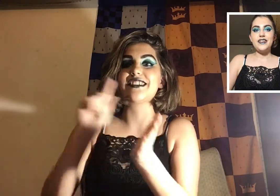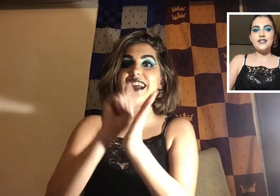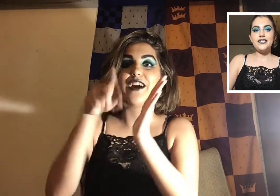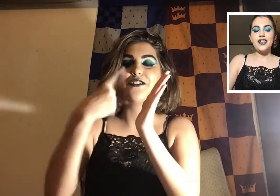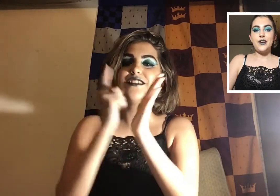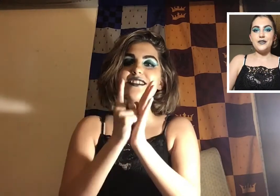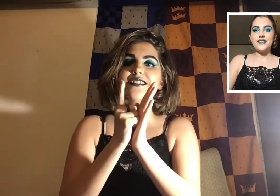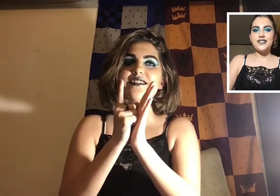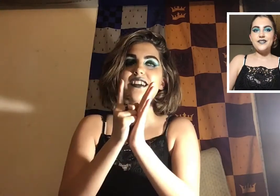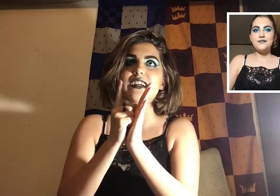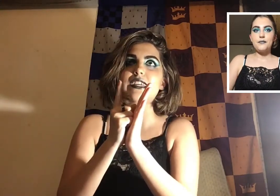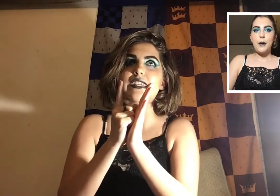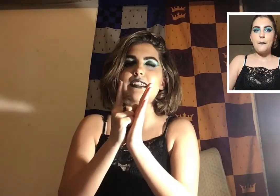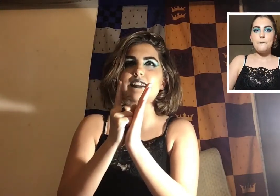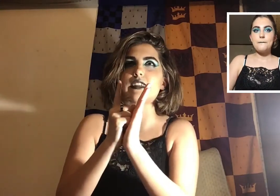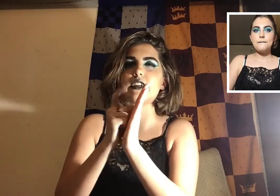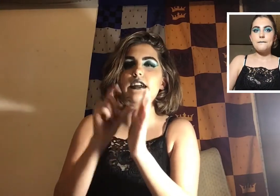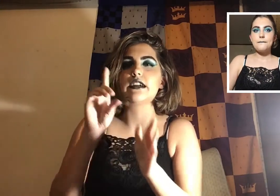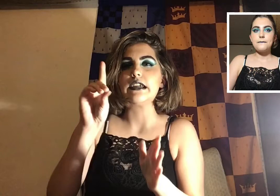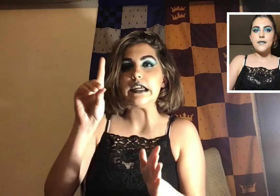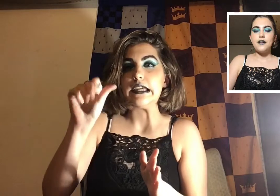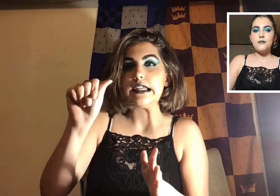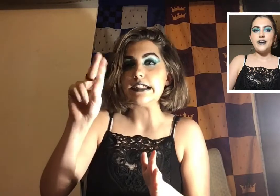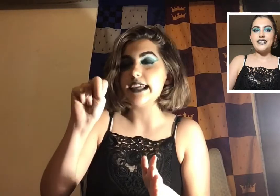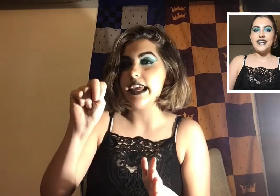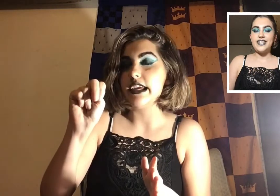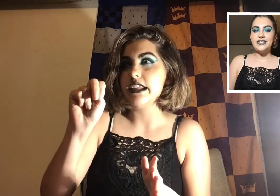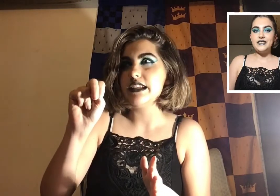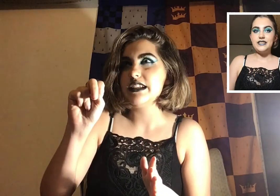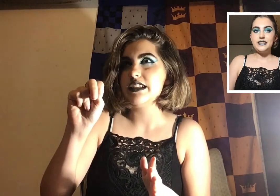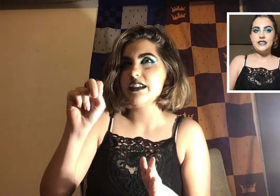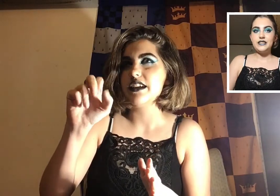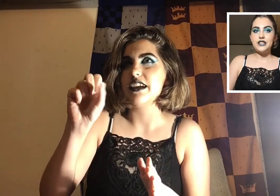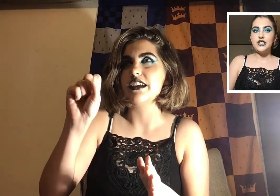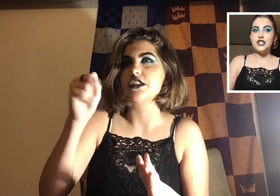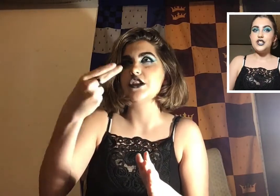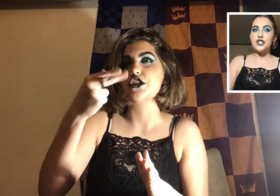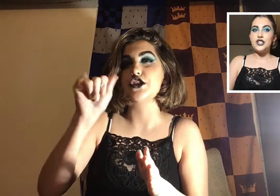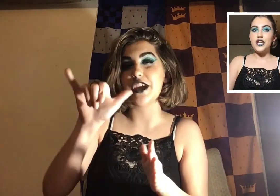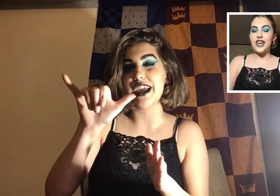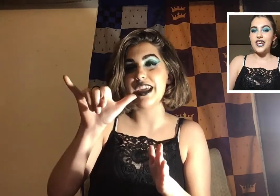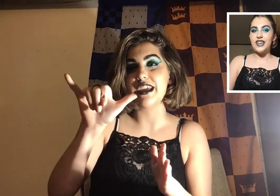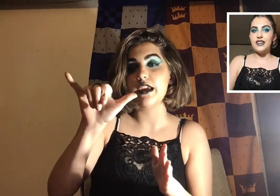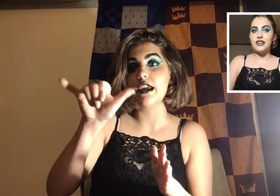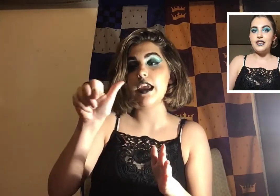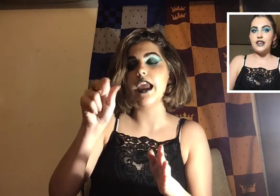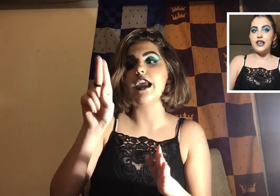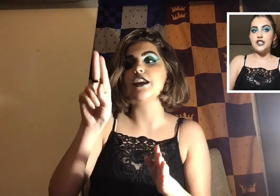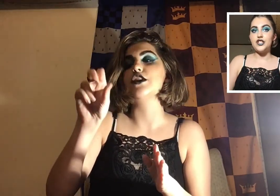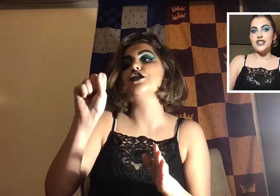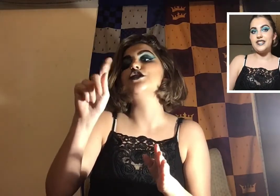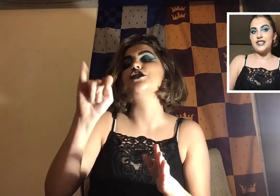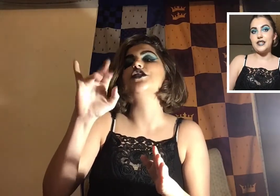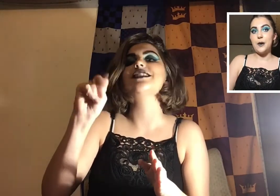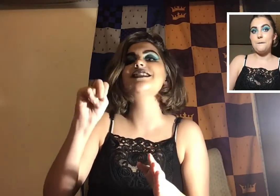10,000 Hours by Dan Shay and Justin